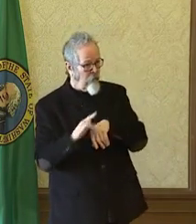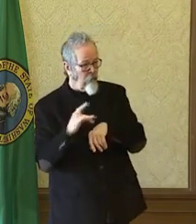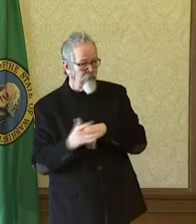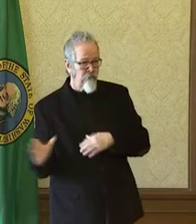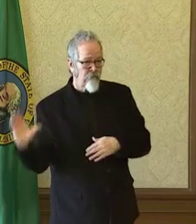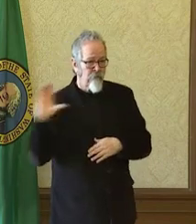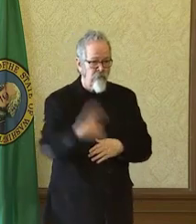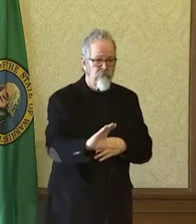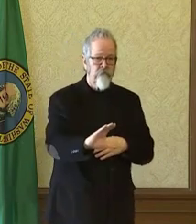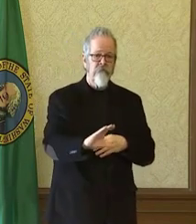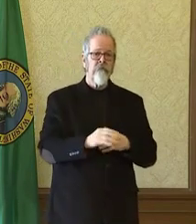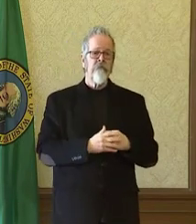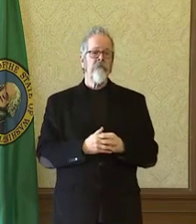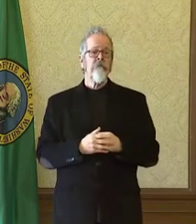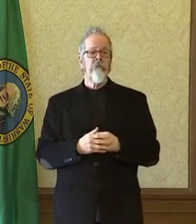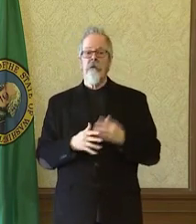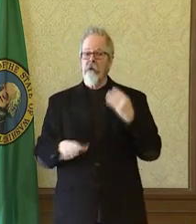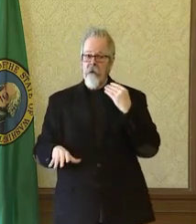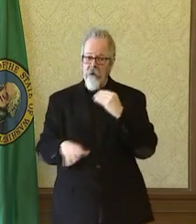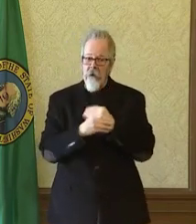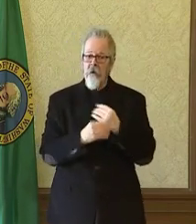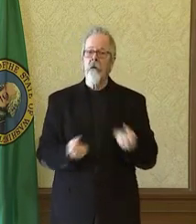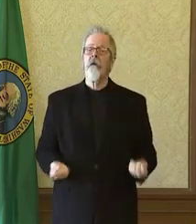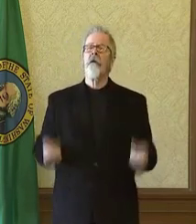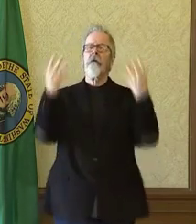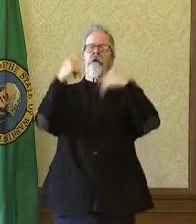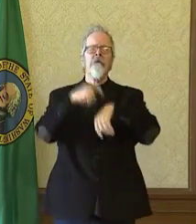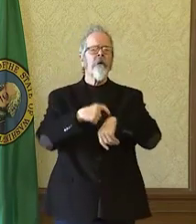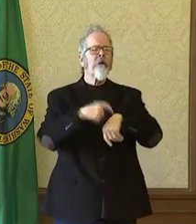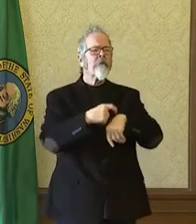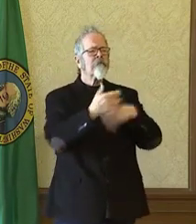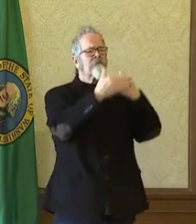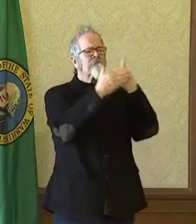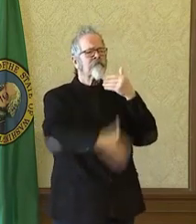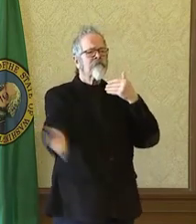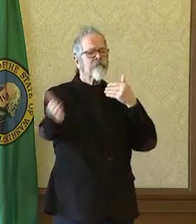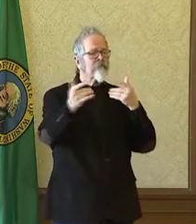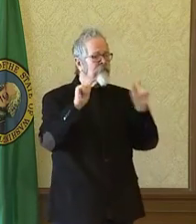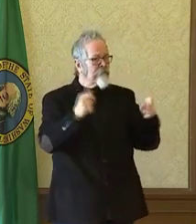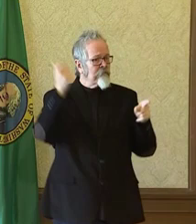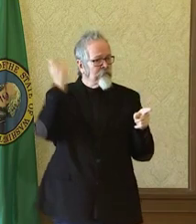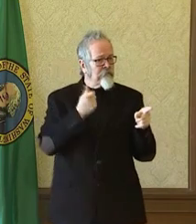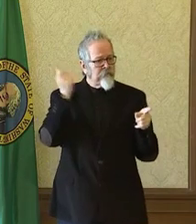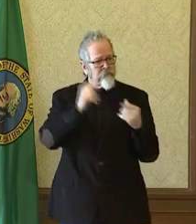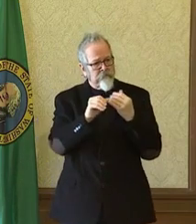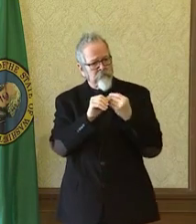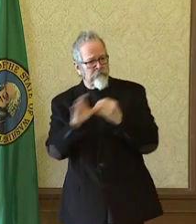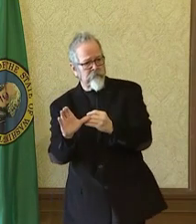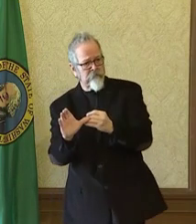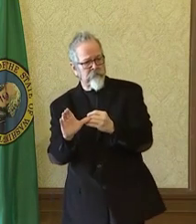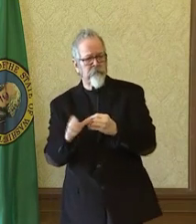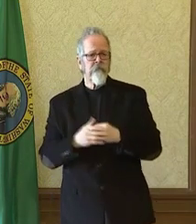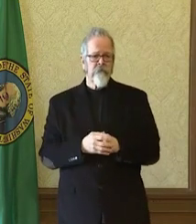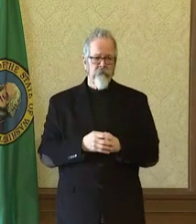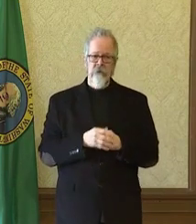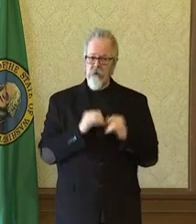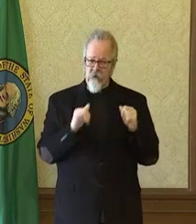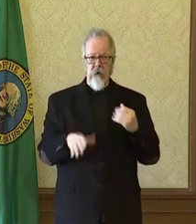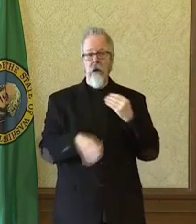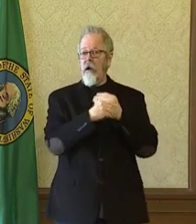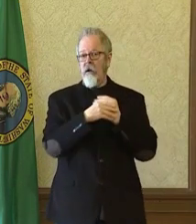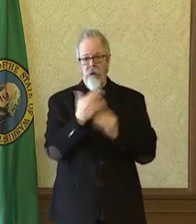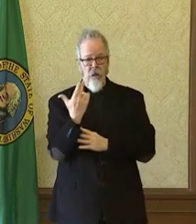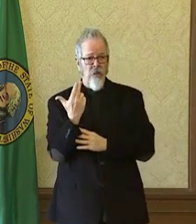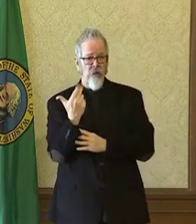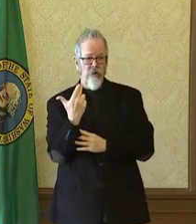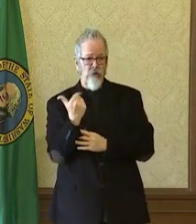weeks. We will launch that, and we are doing a tremendous amount of education,